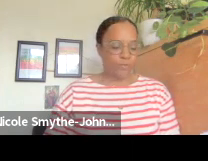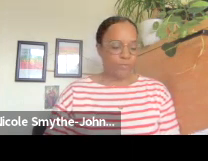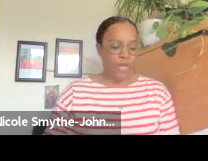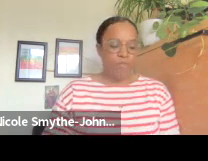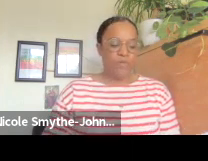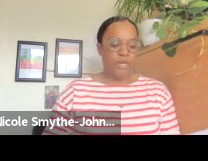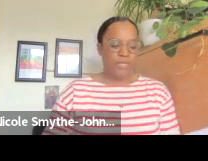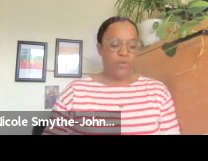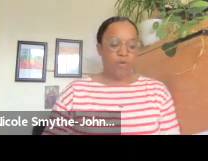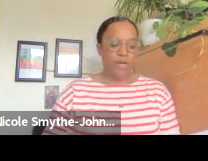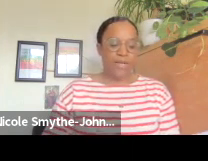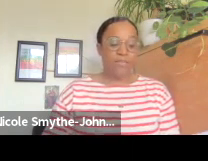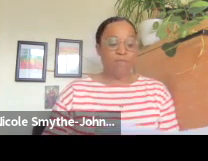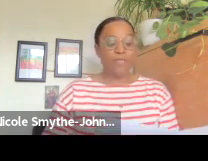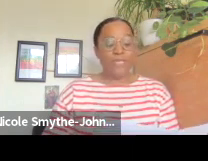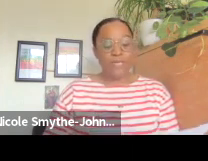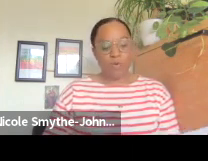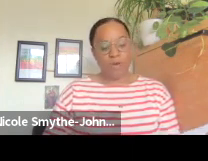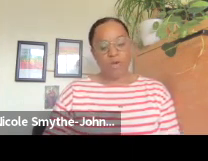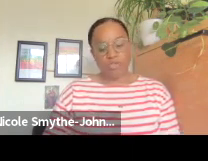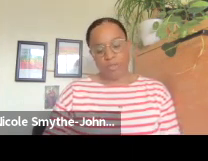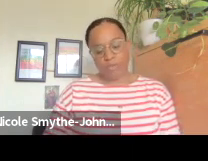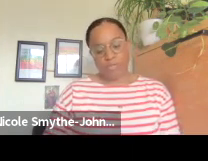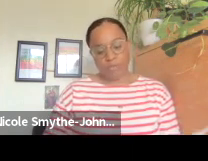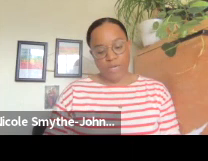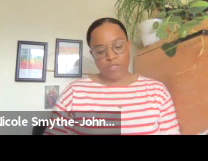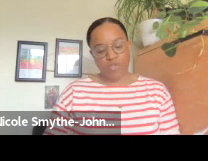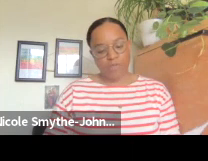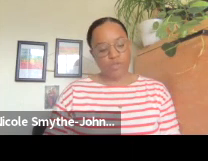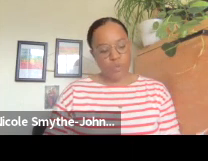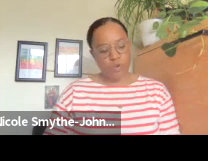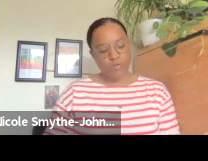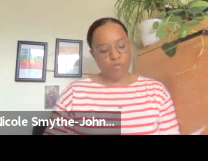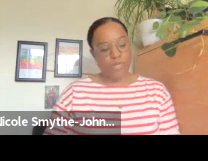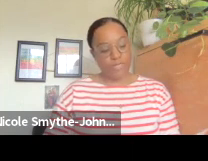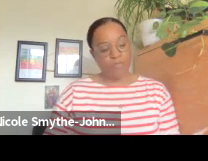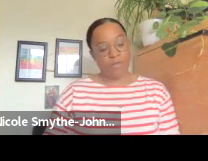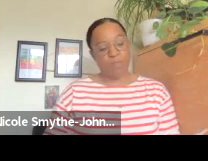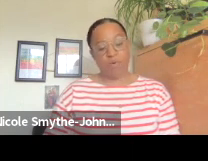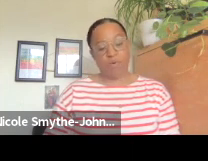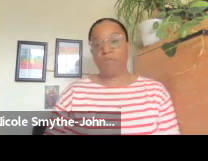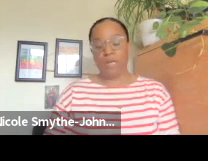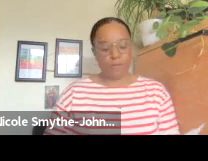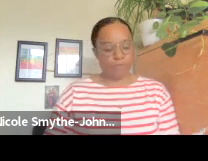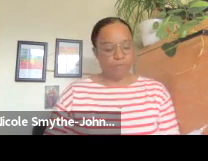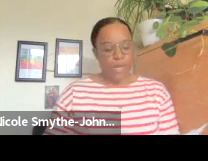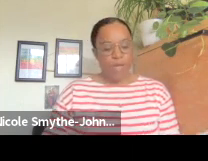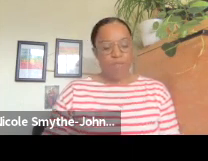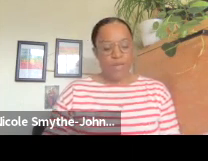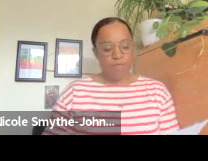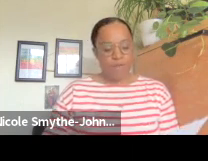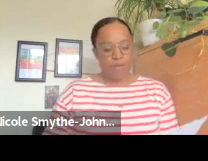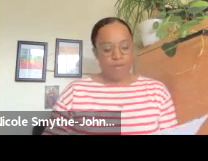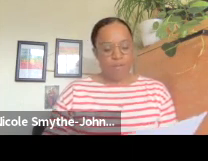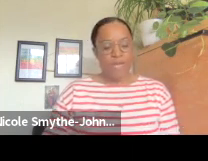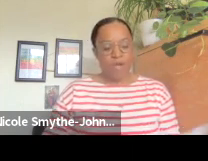century. Between 1904 and 1914, over 100,000 Jamaicans traveled to or through the Isthmian port of Colon,